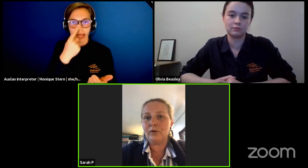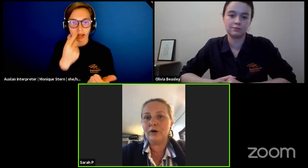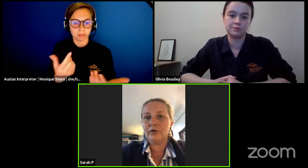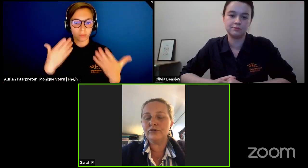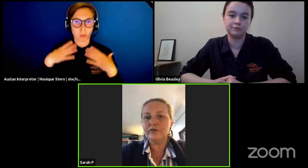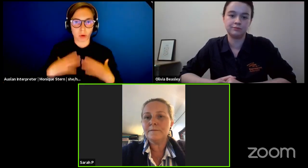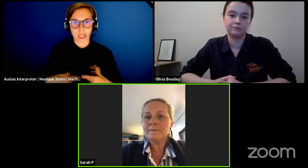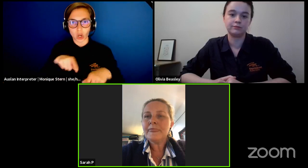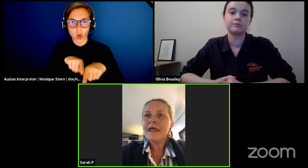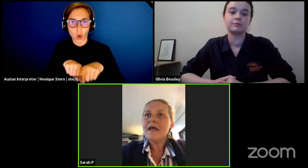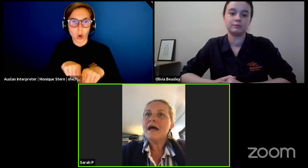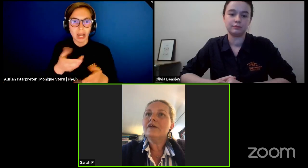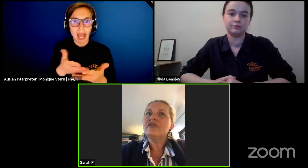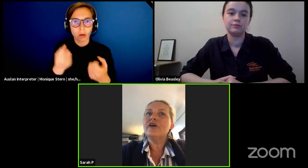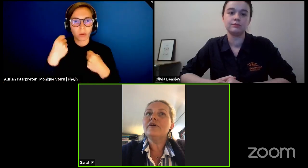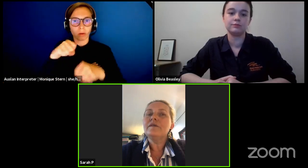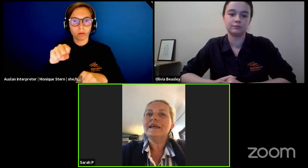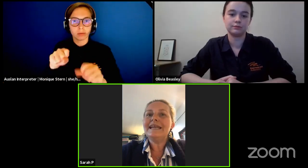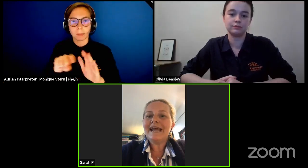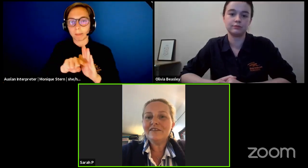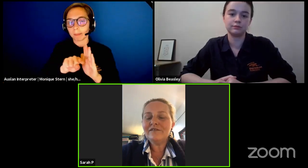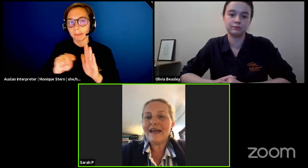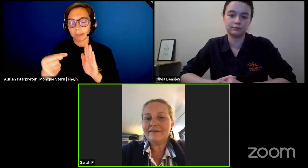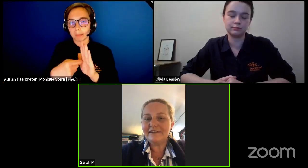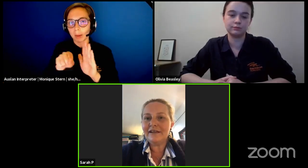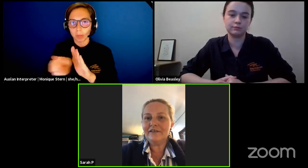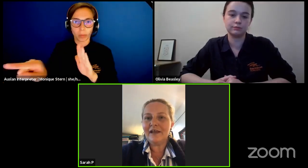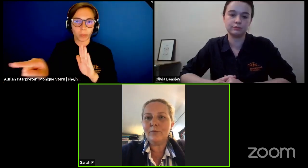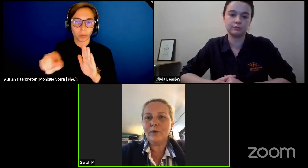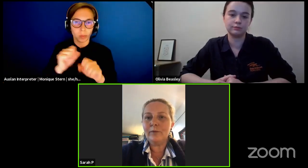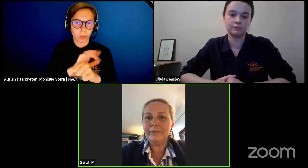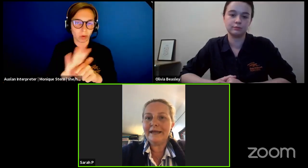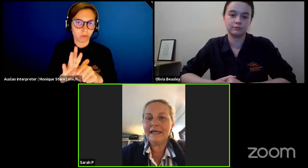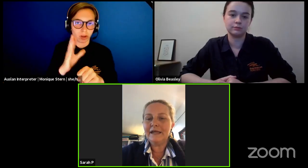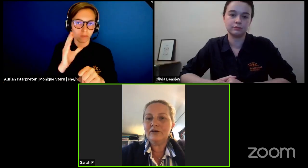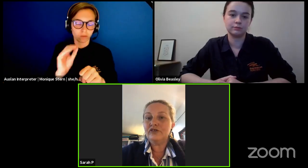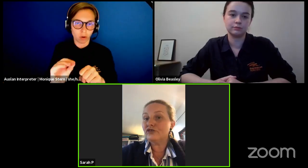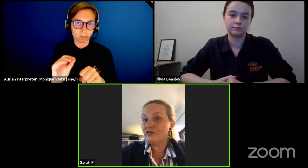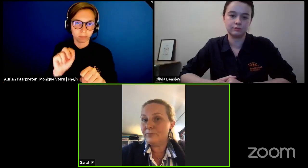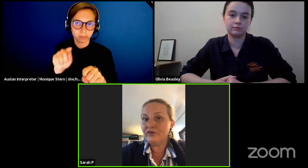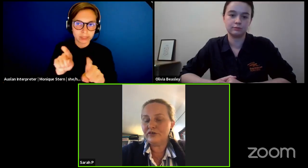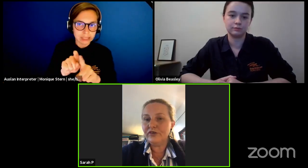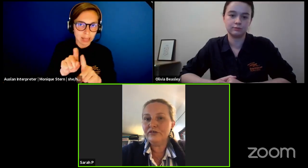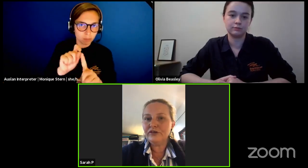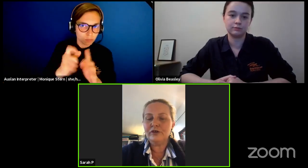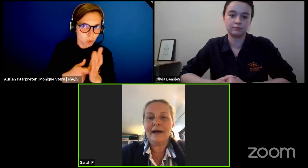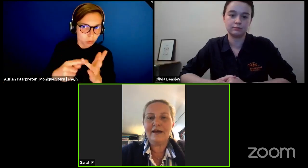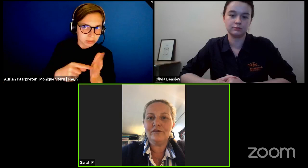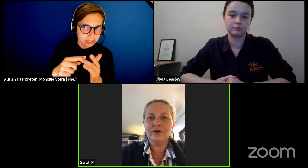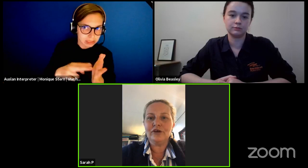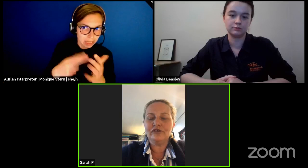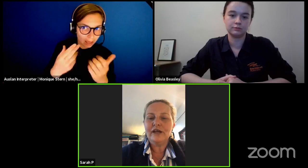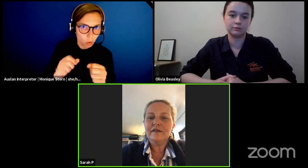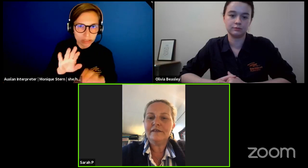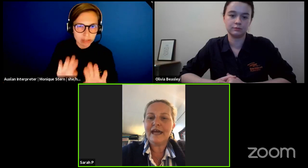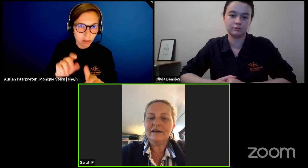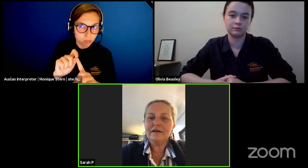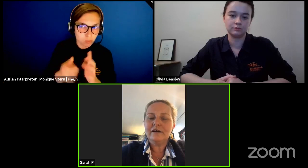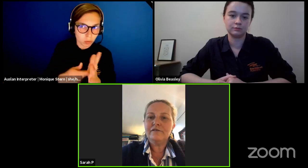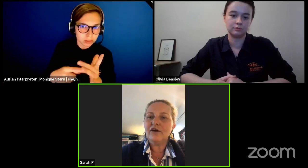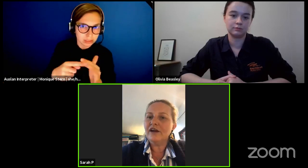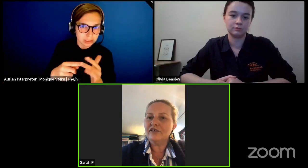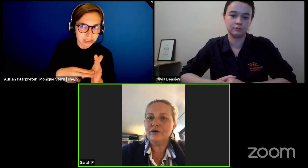throughout the world. So the next vaccines that will be distributed, you may have heard